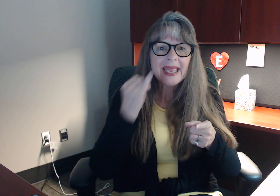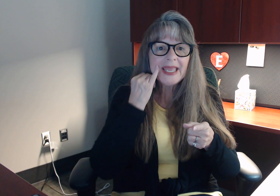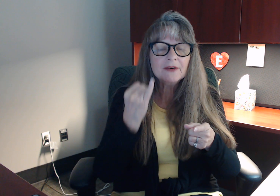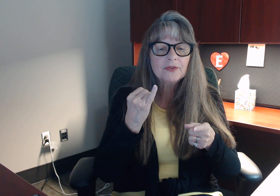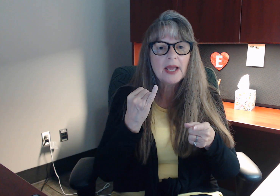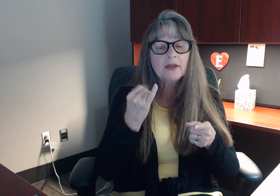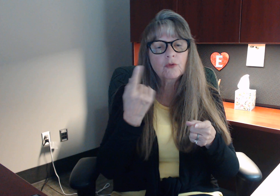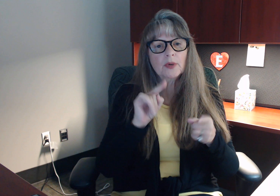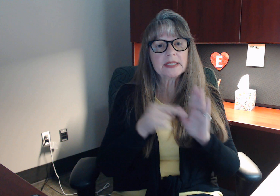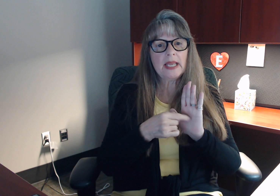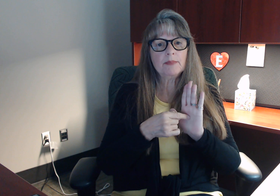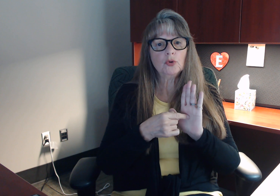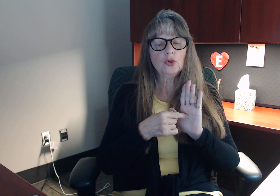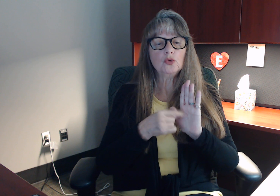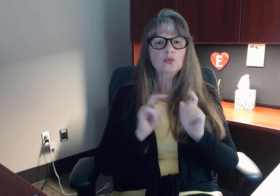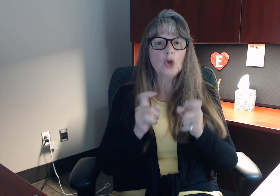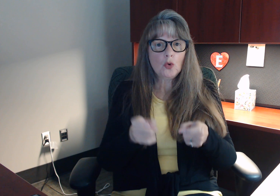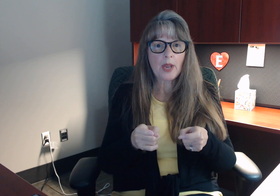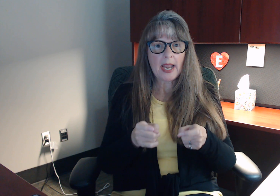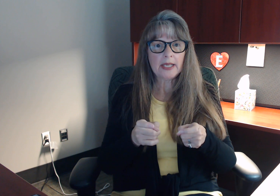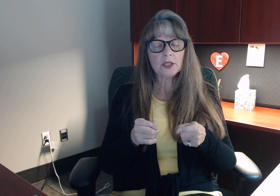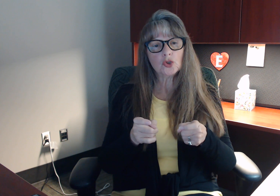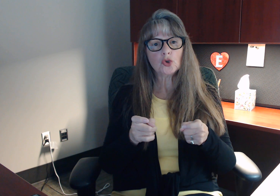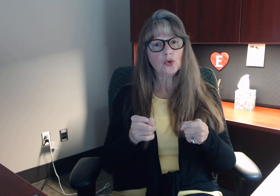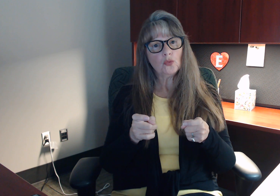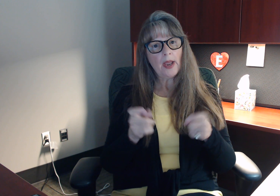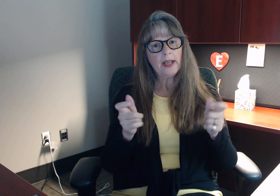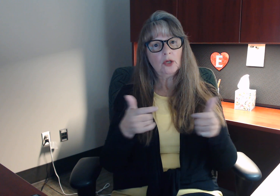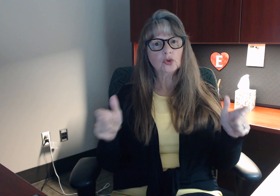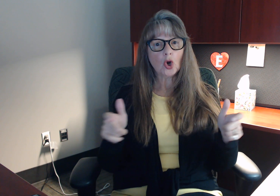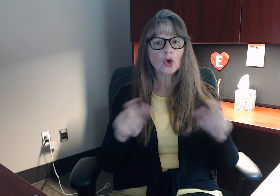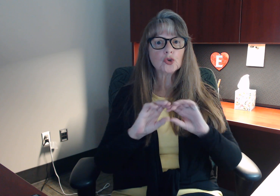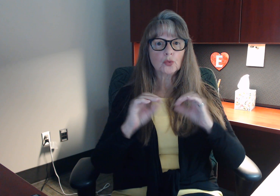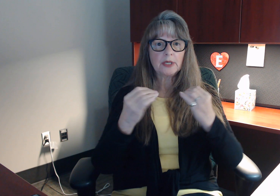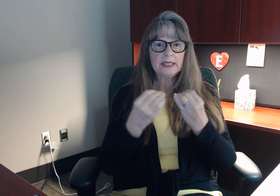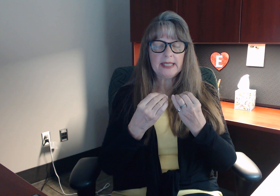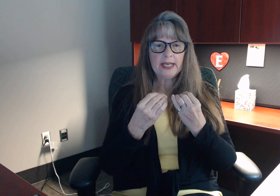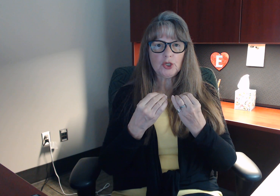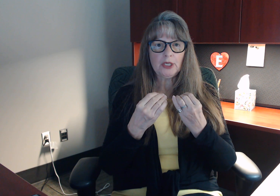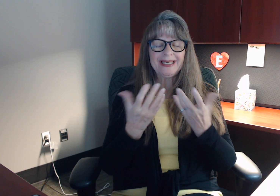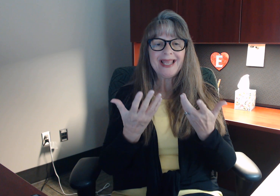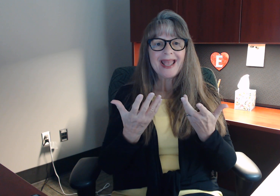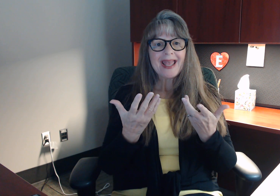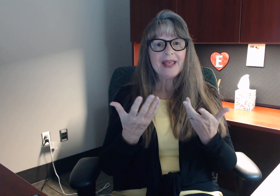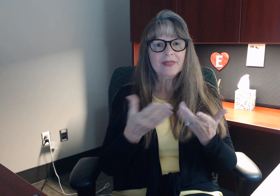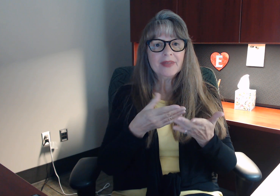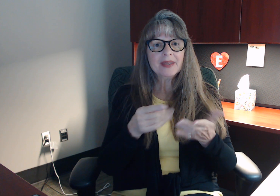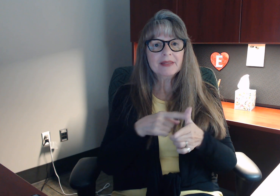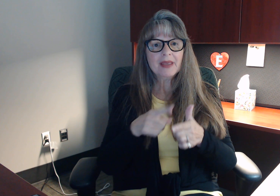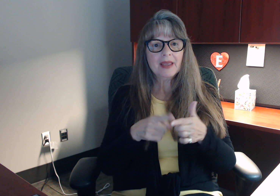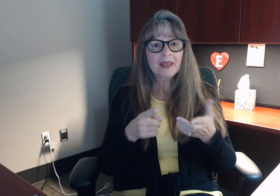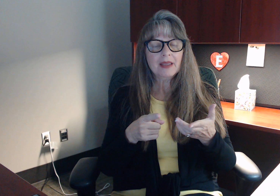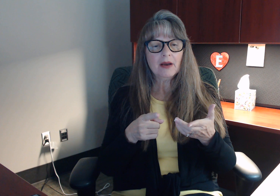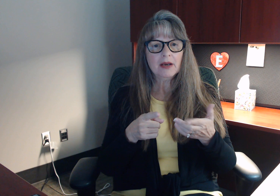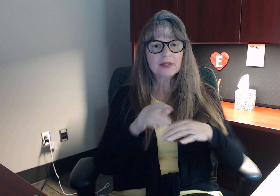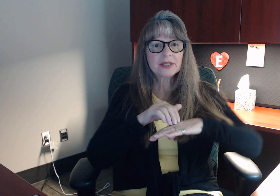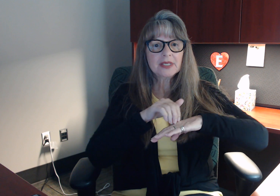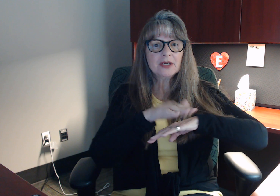if, like, for example, you donate to a large organization and then they send all